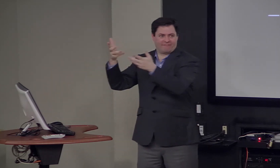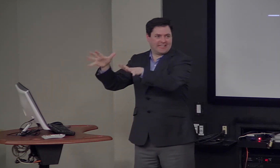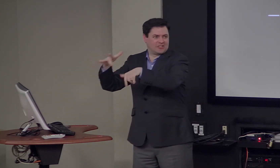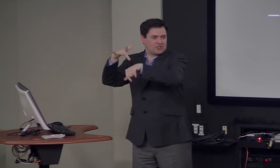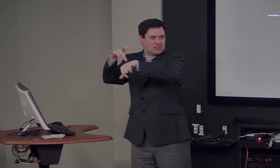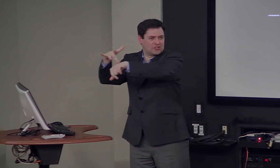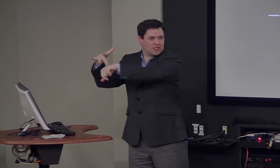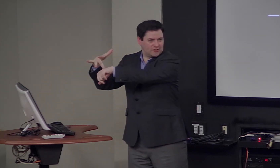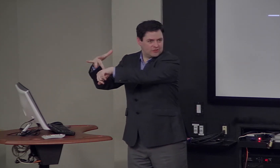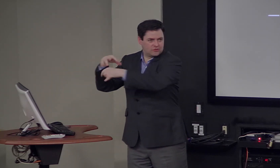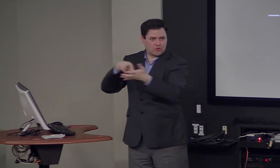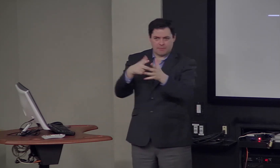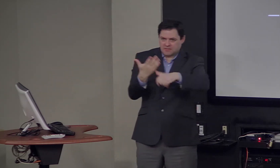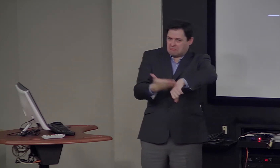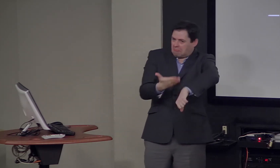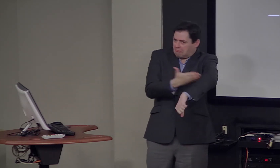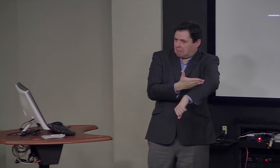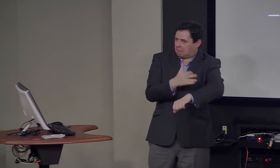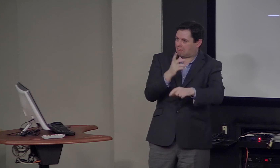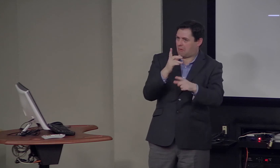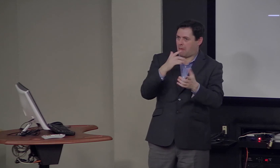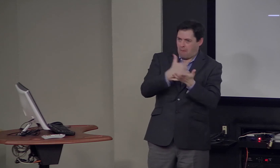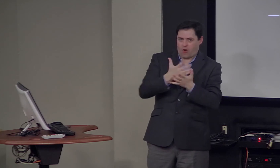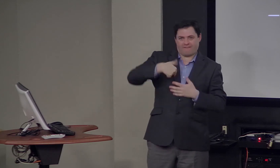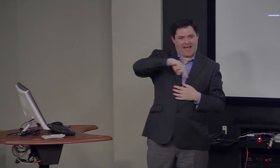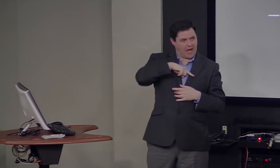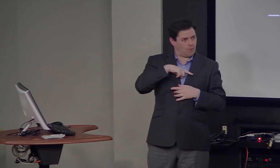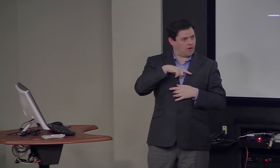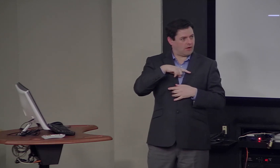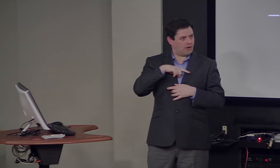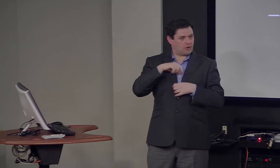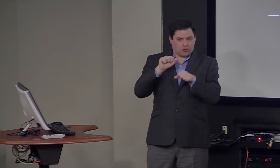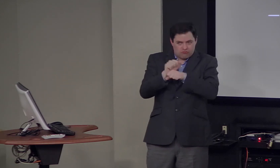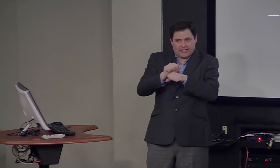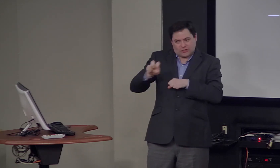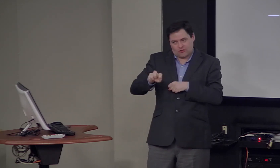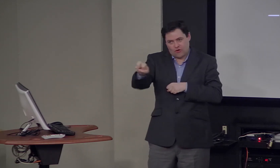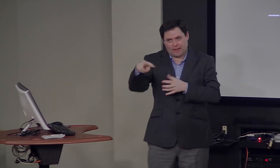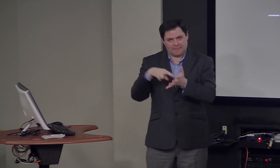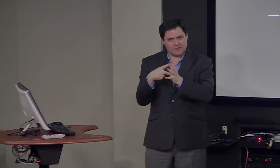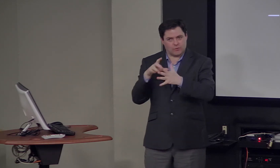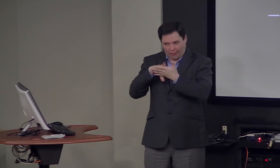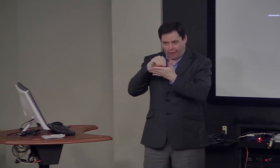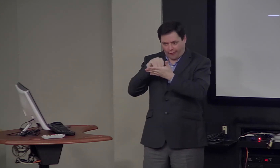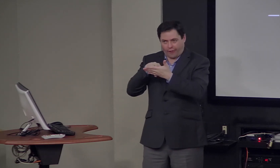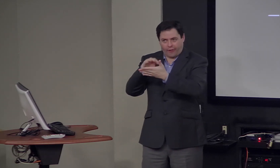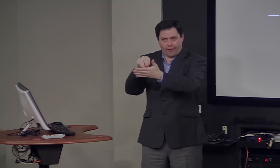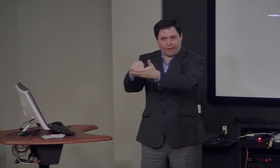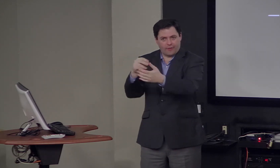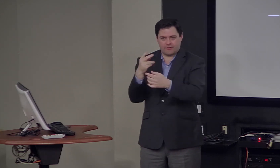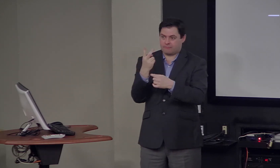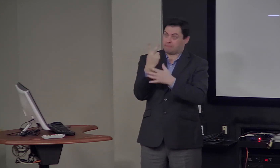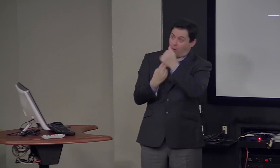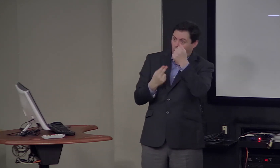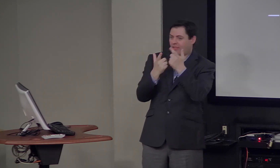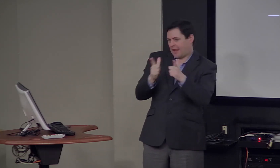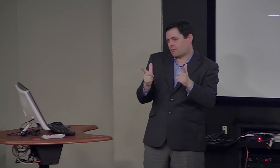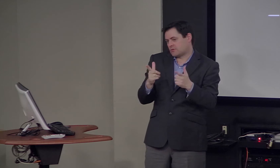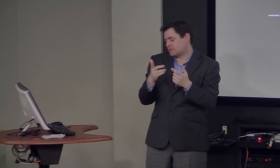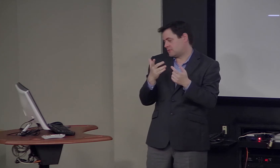experienced multiple different situations as an experienced interpreter would, and as a result, their English skills would not be as well developed. They're still in the language